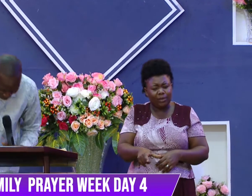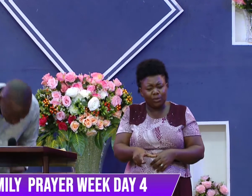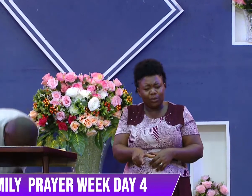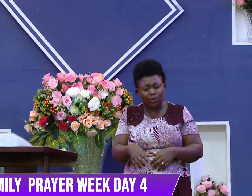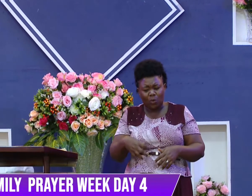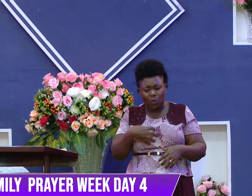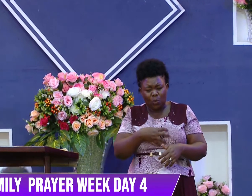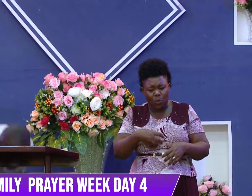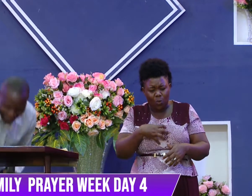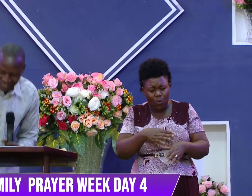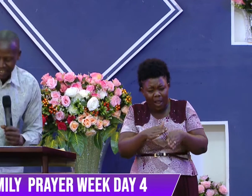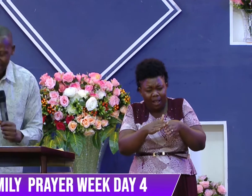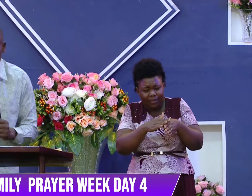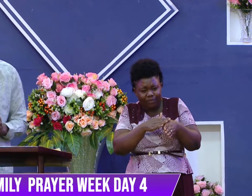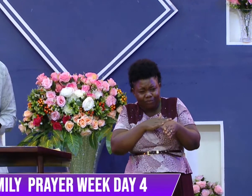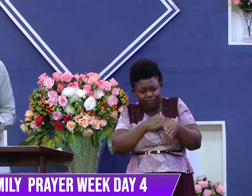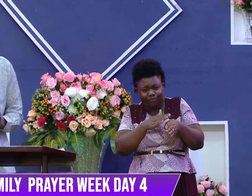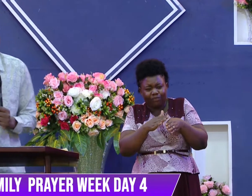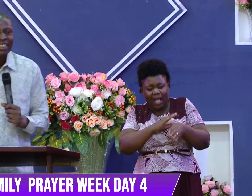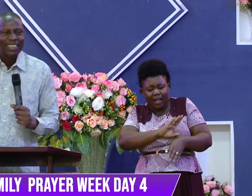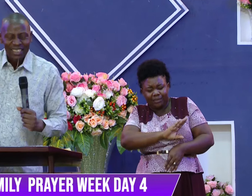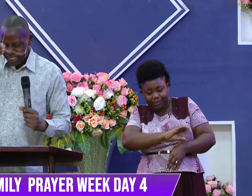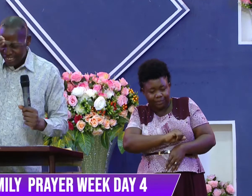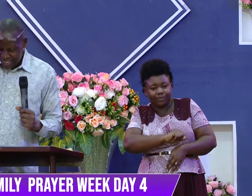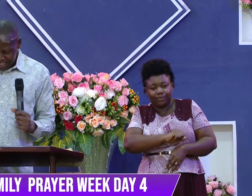That a person who is patient with